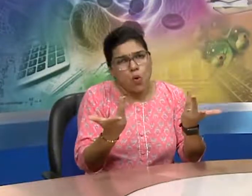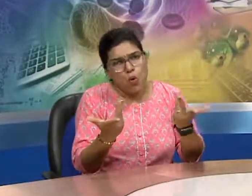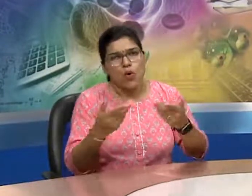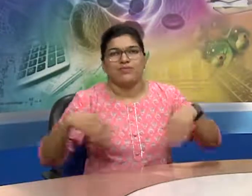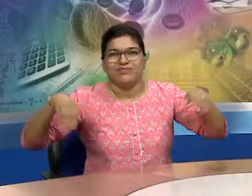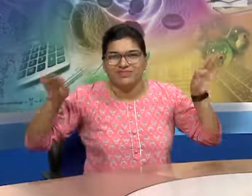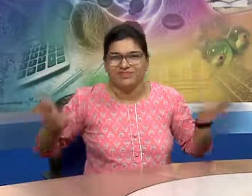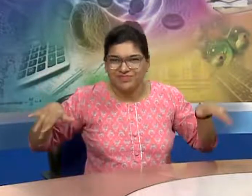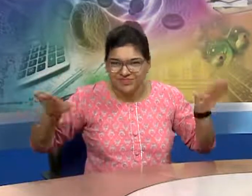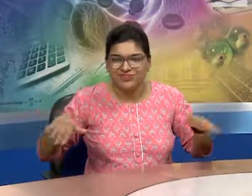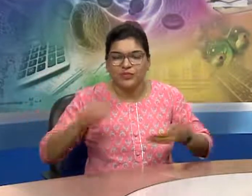have babies.